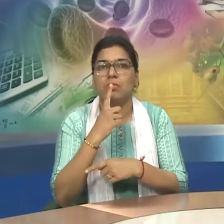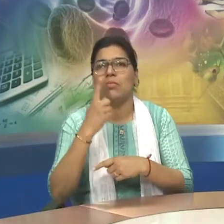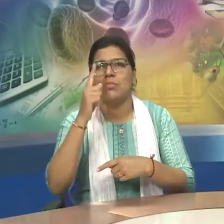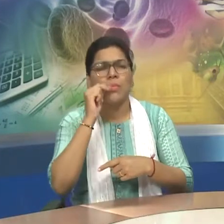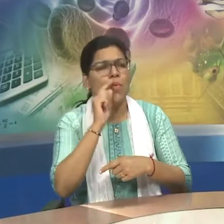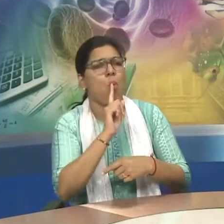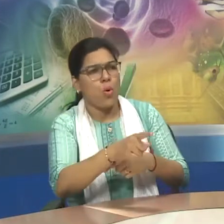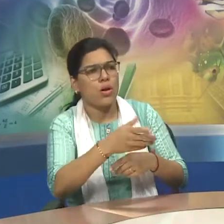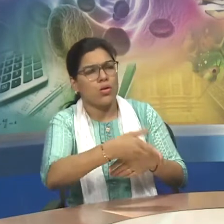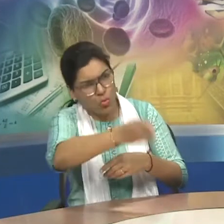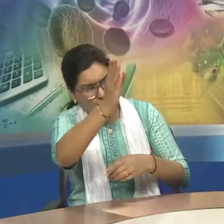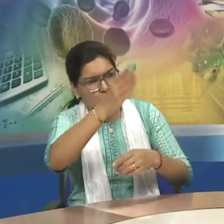implicitly